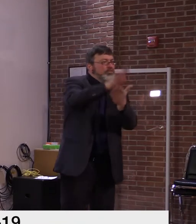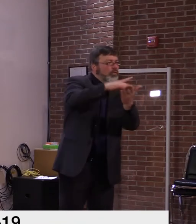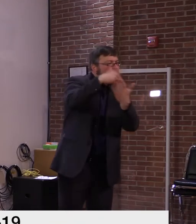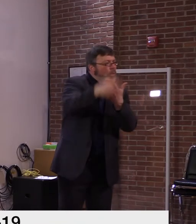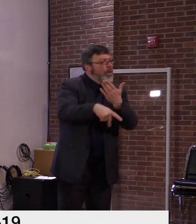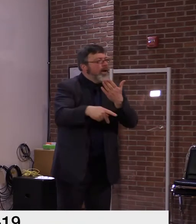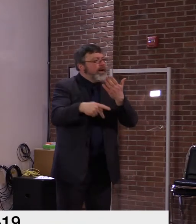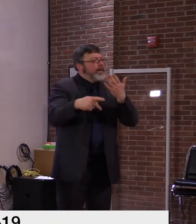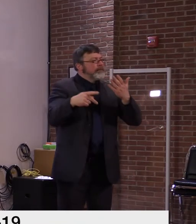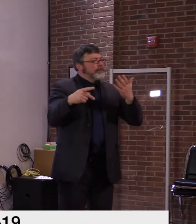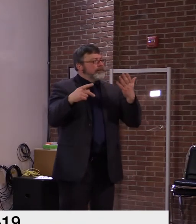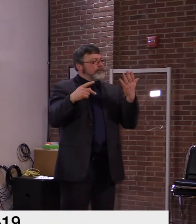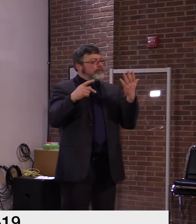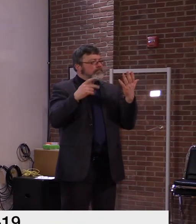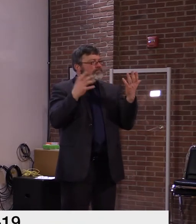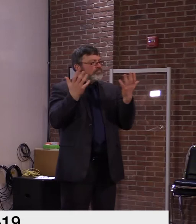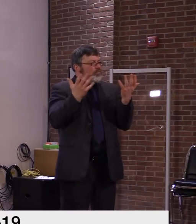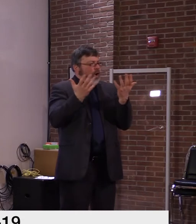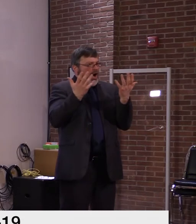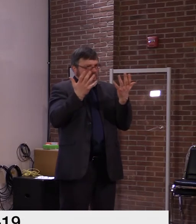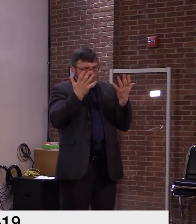terms of the recovery work.